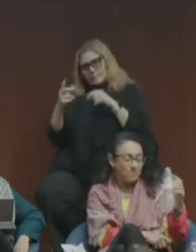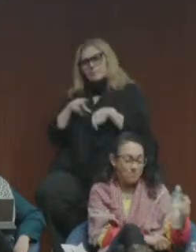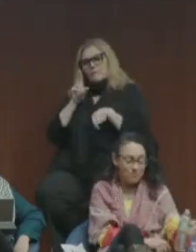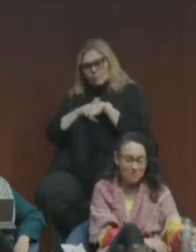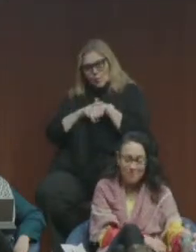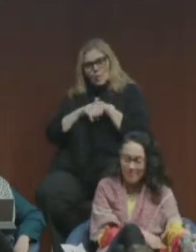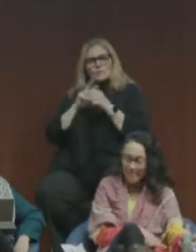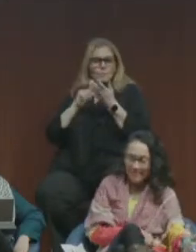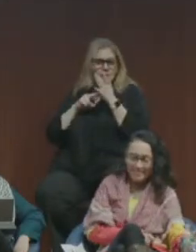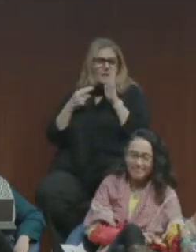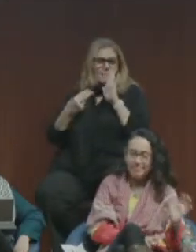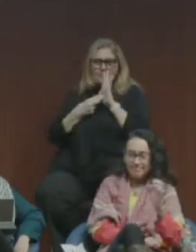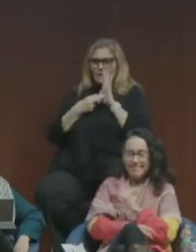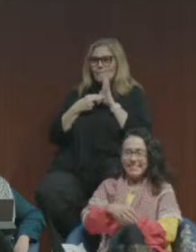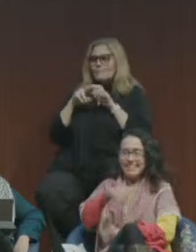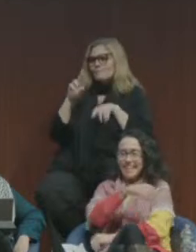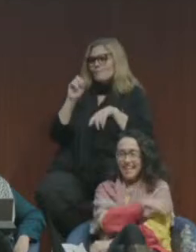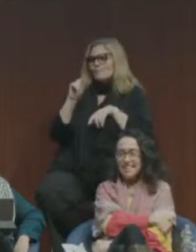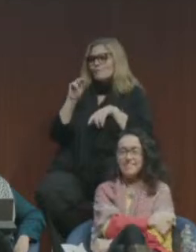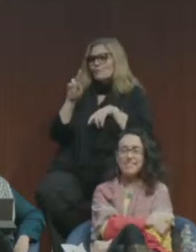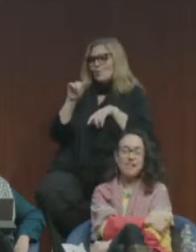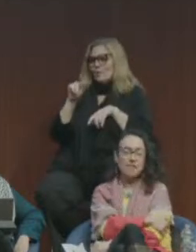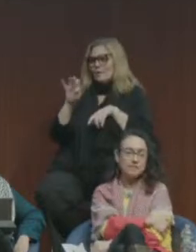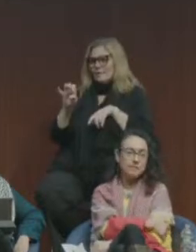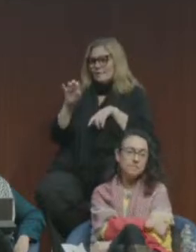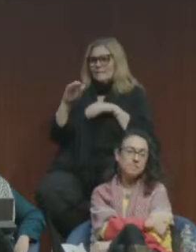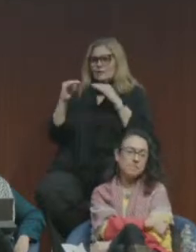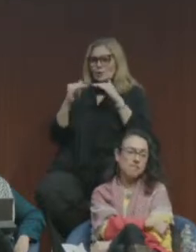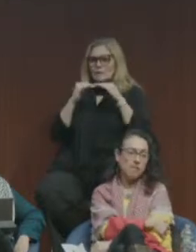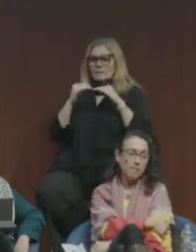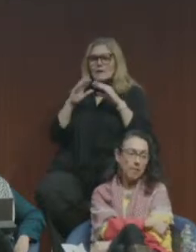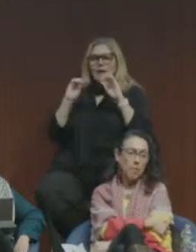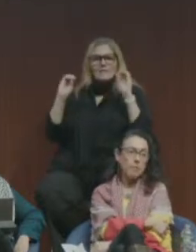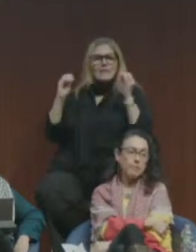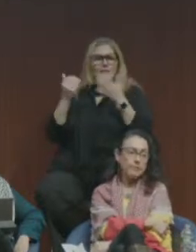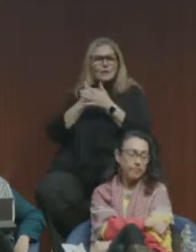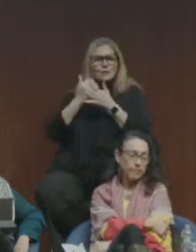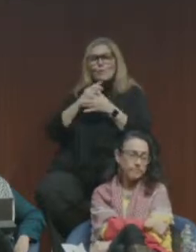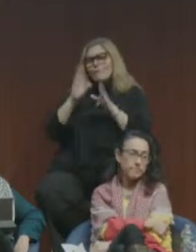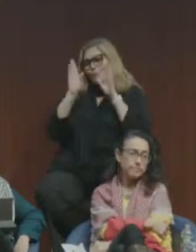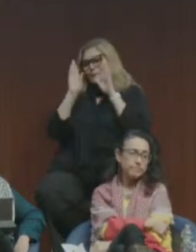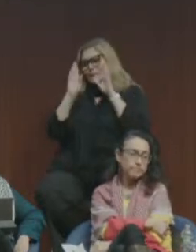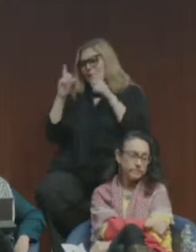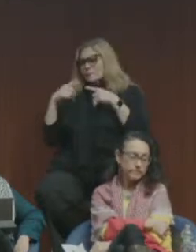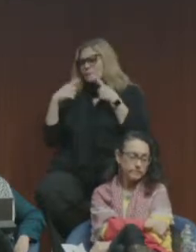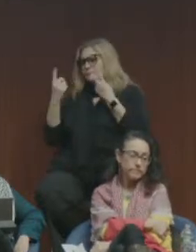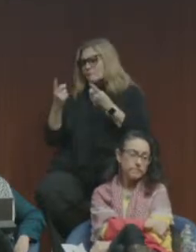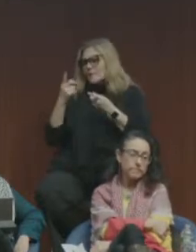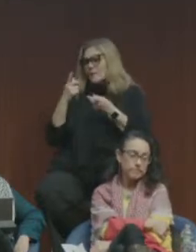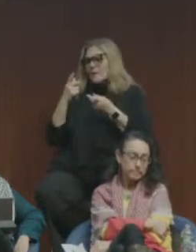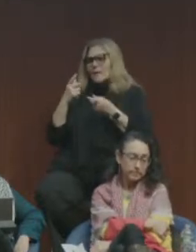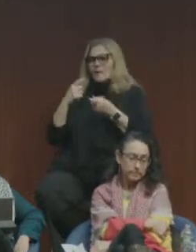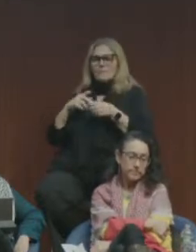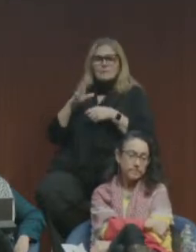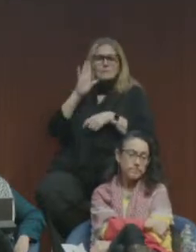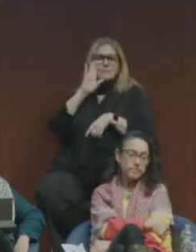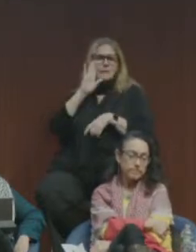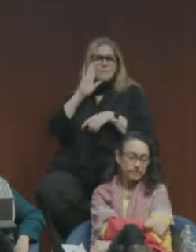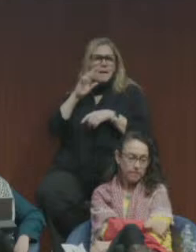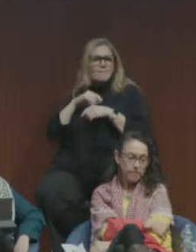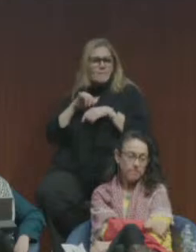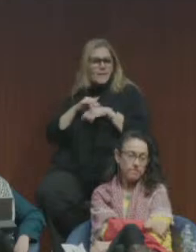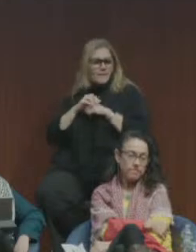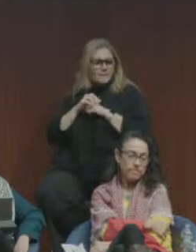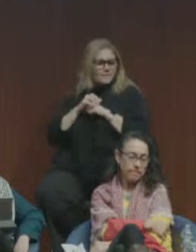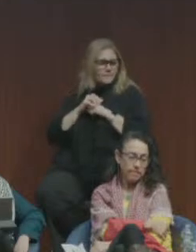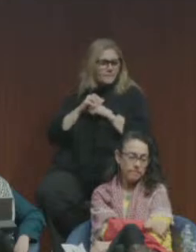it's meant to be, but also, again, nothing new if we're paying attention or kind of keeping our ear